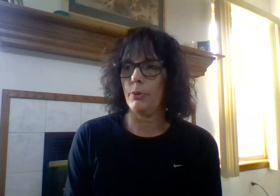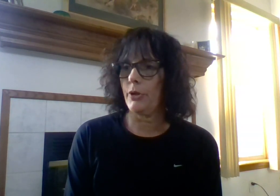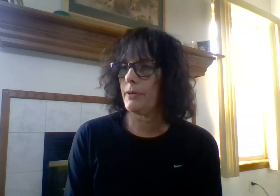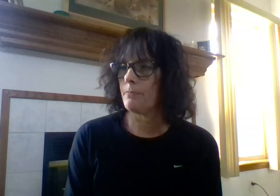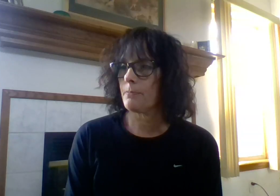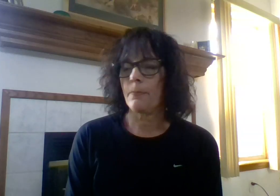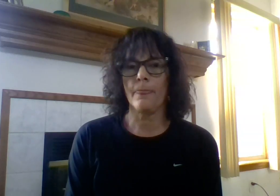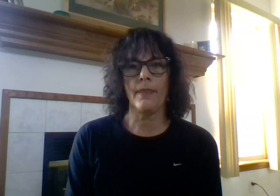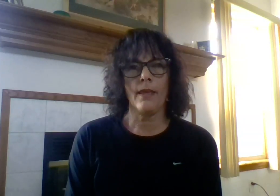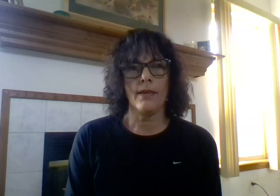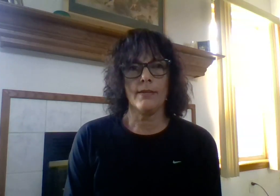book.